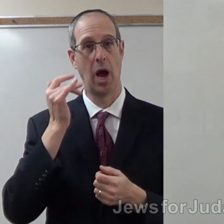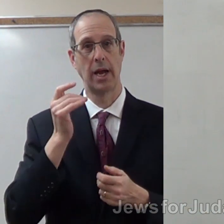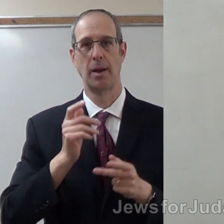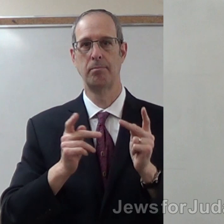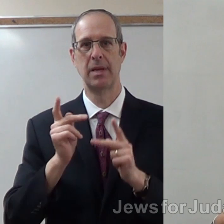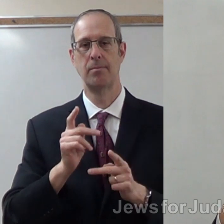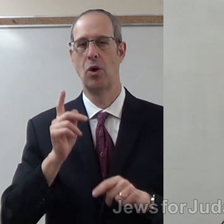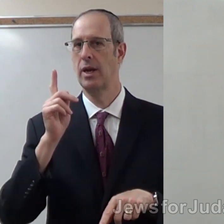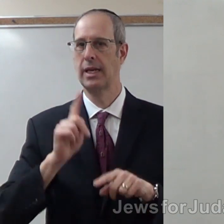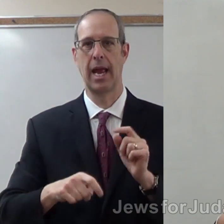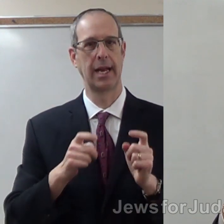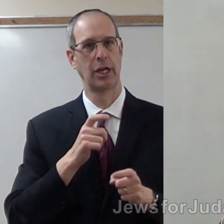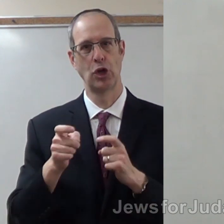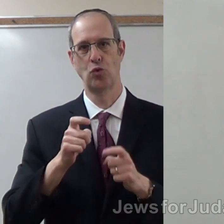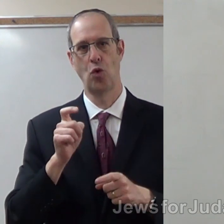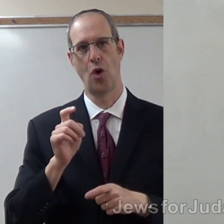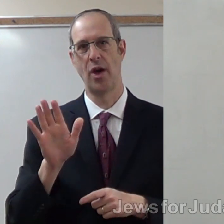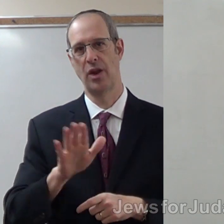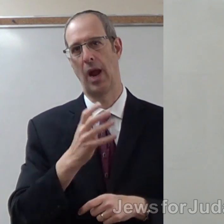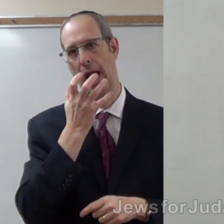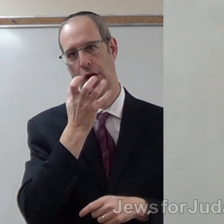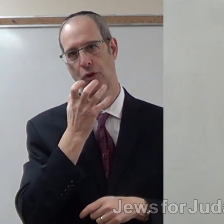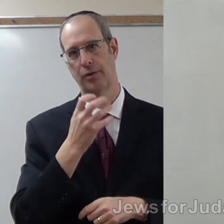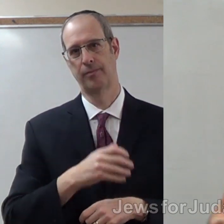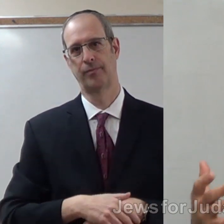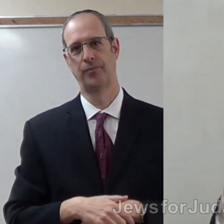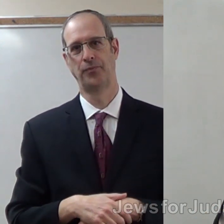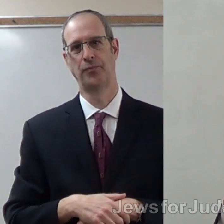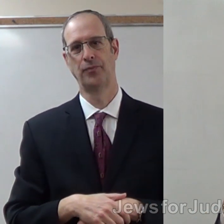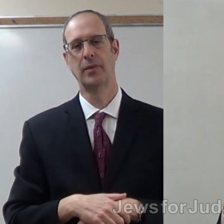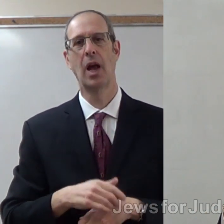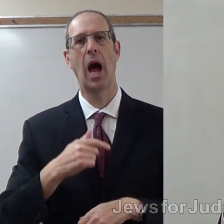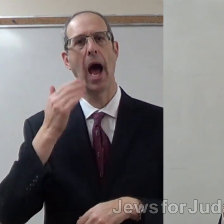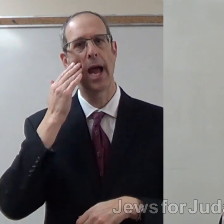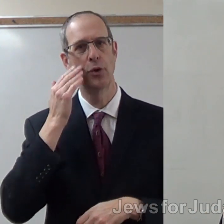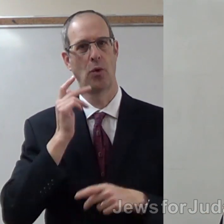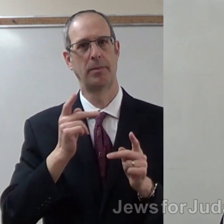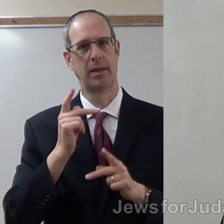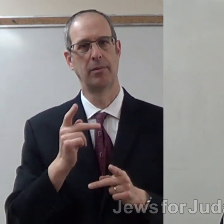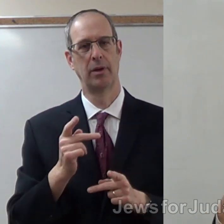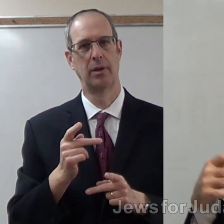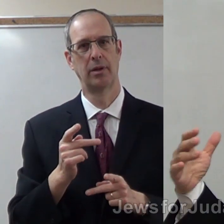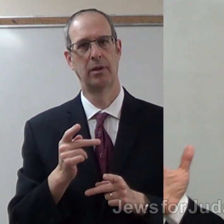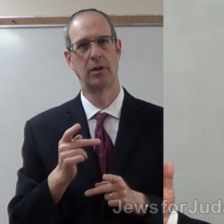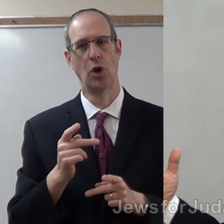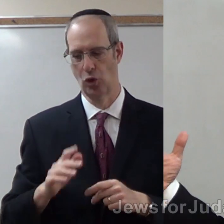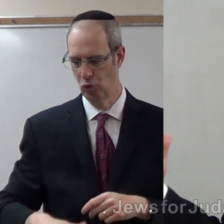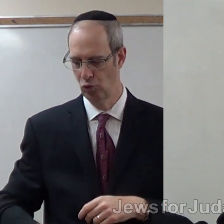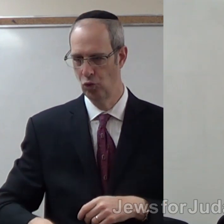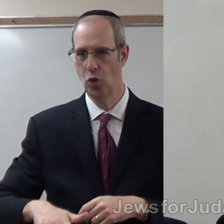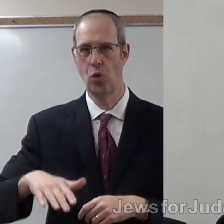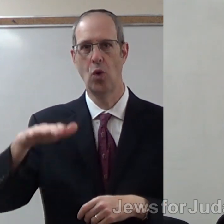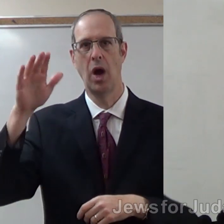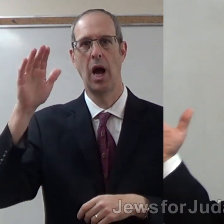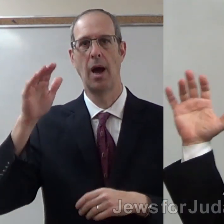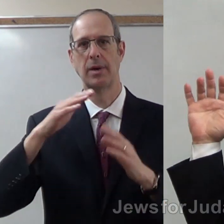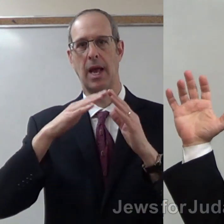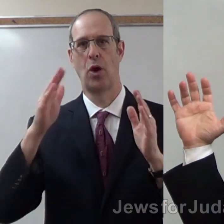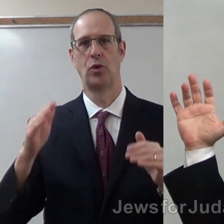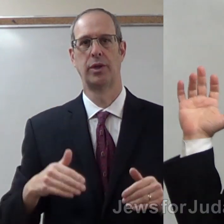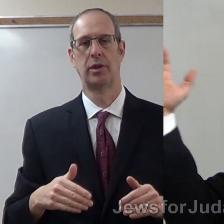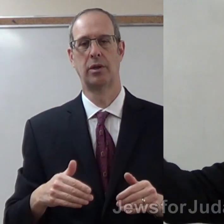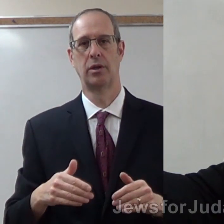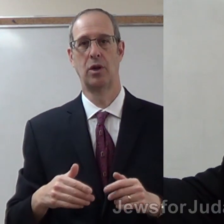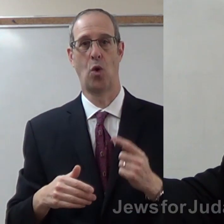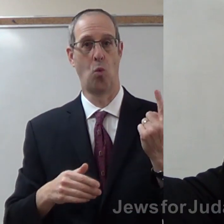people couldn't control their anger? I know people who grew up in a house